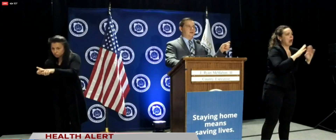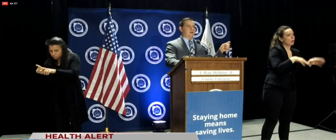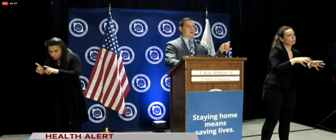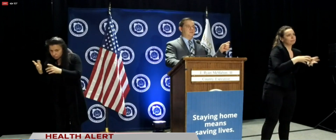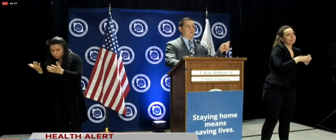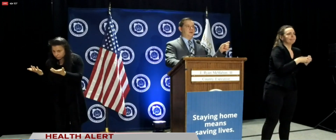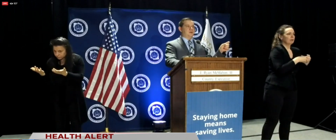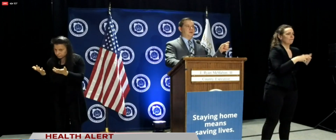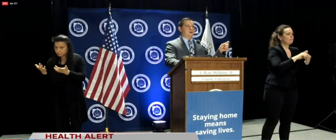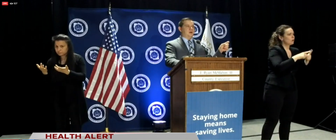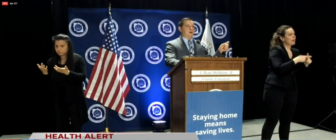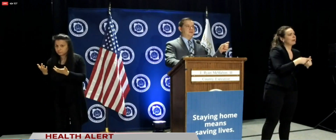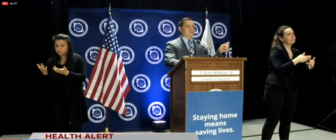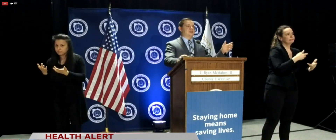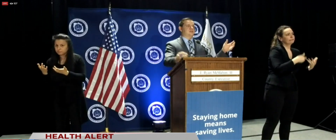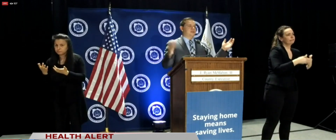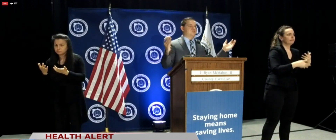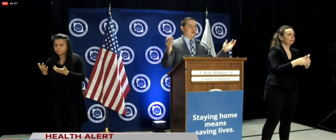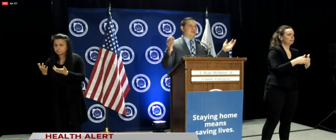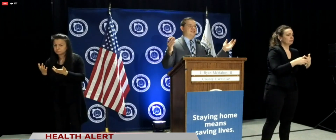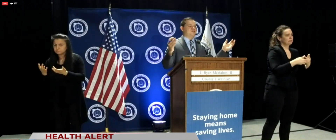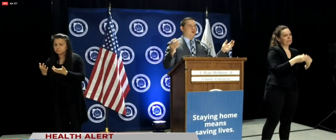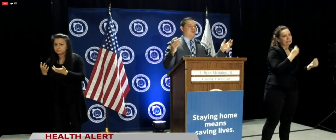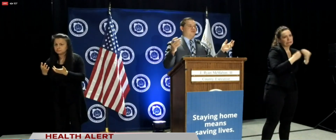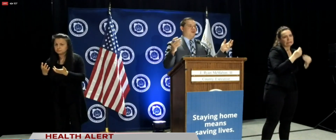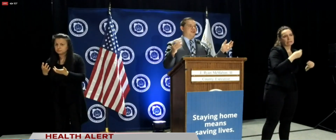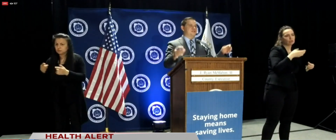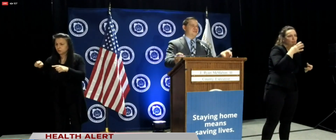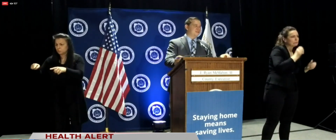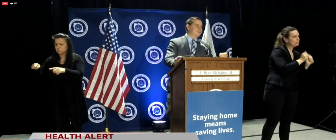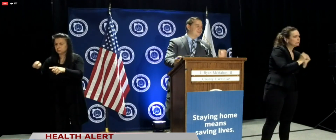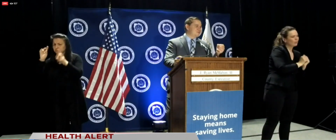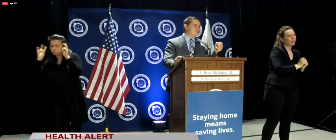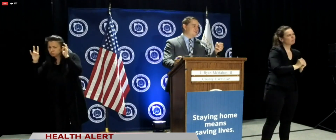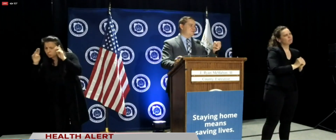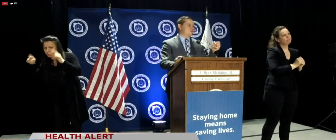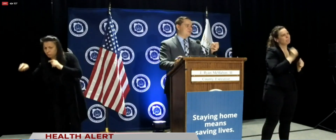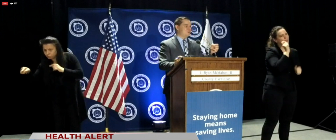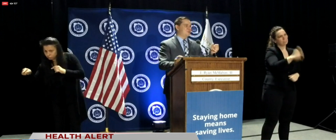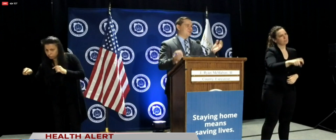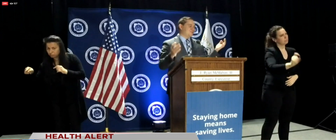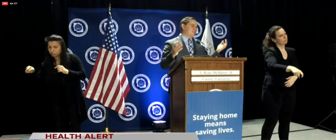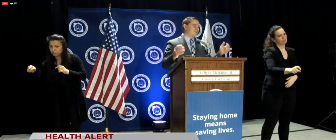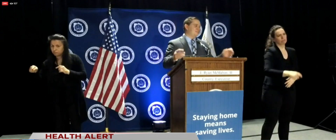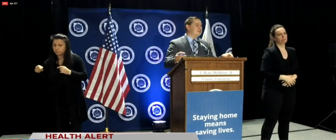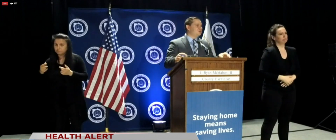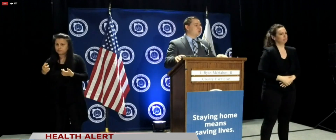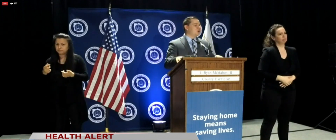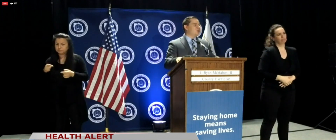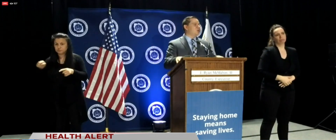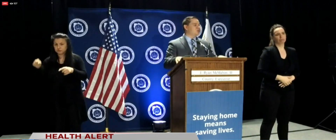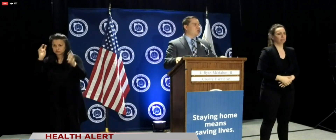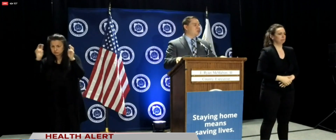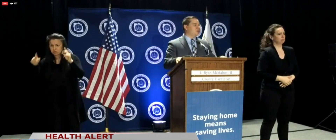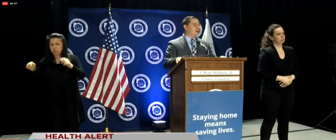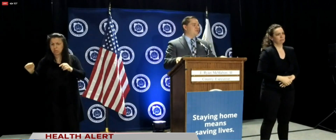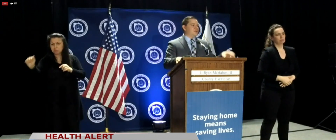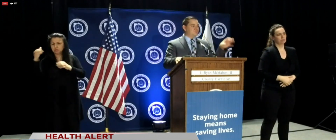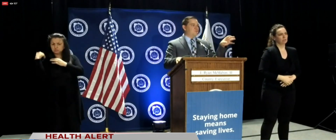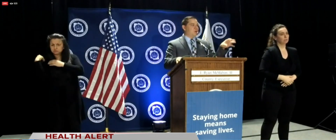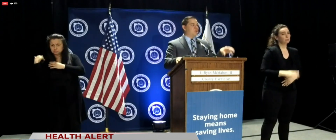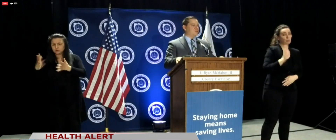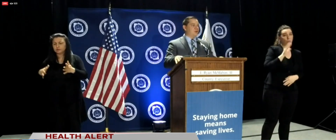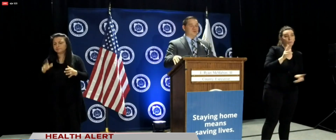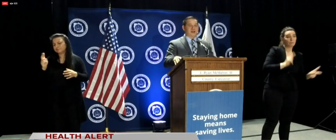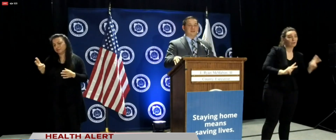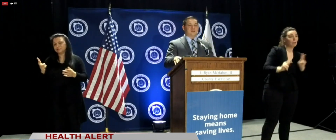municipality today, but because it's not the municipality's fault, it's the people who are just doing what was normal behavior